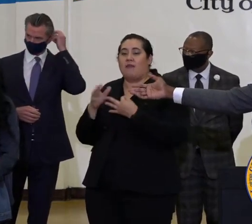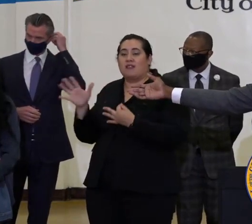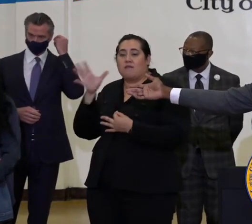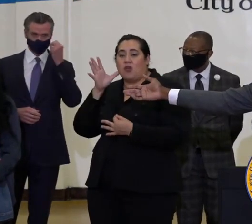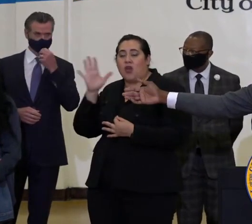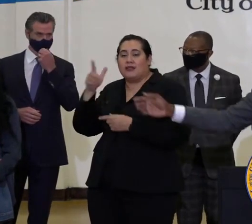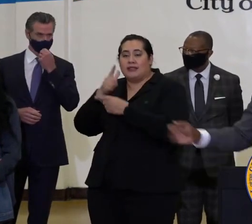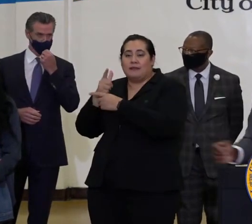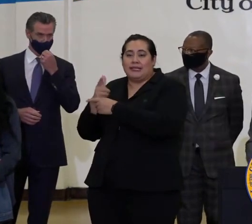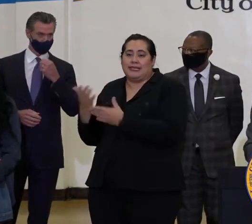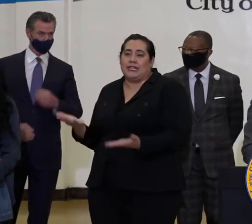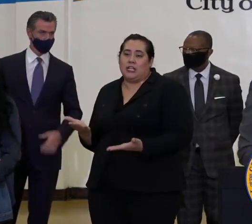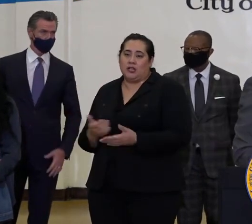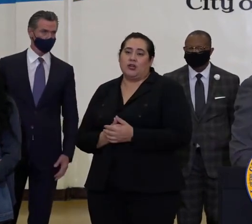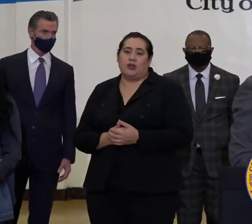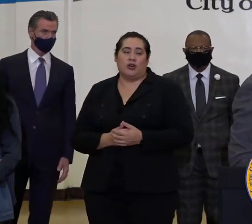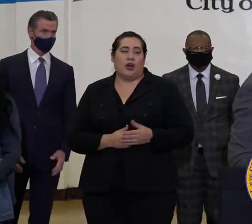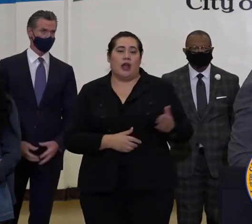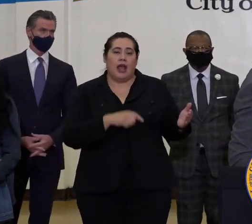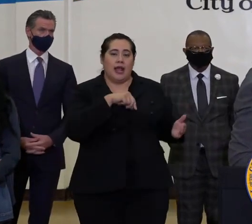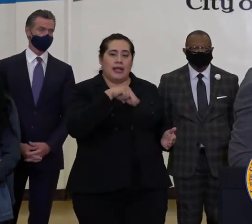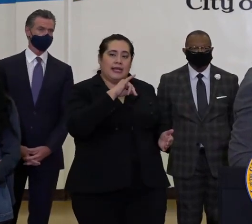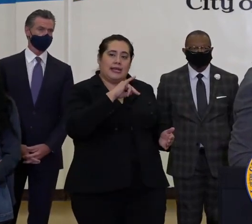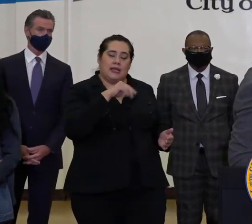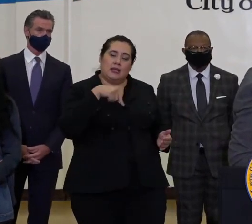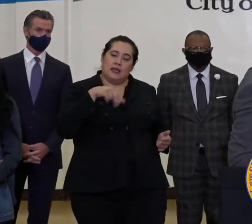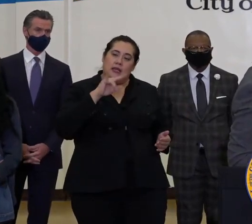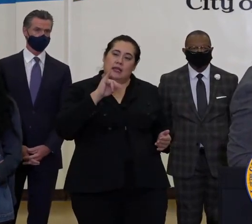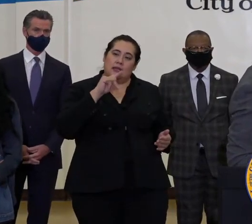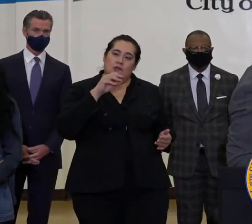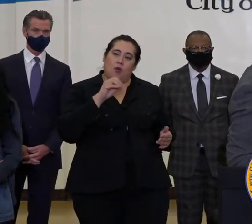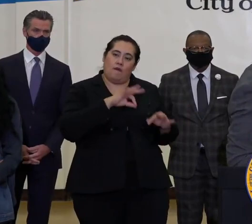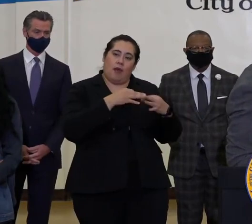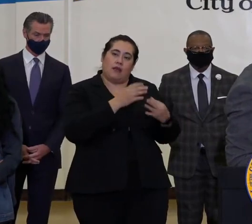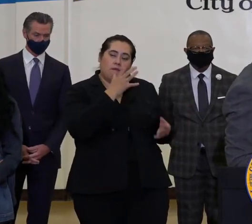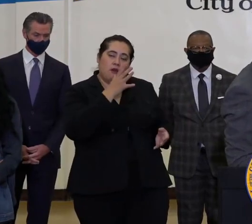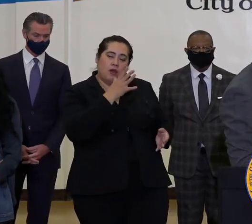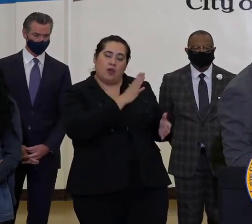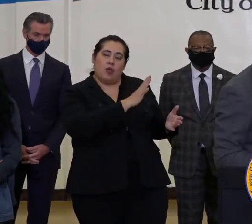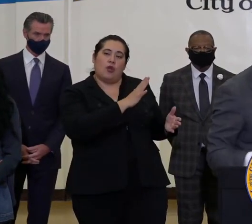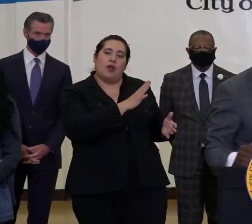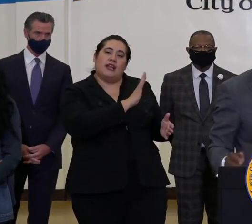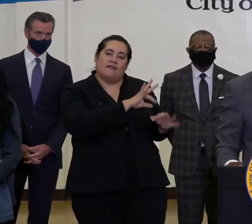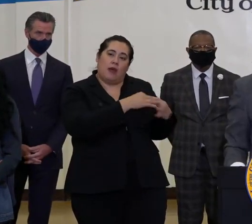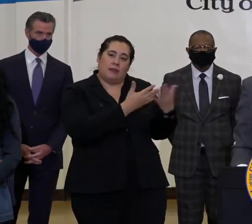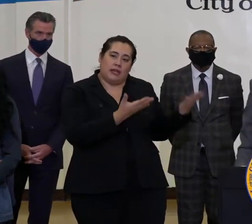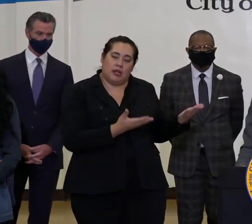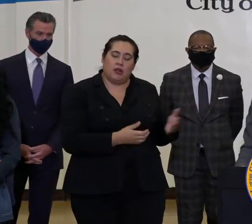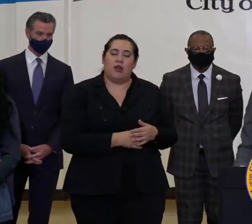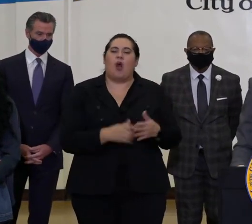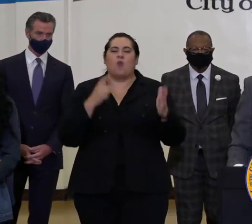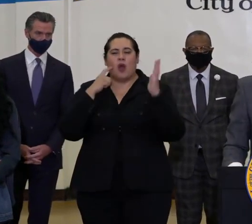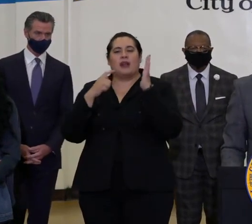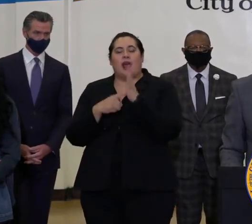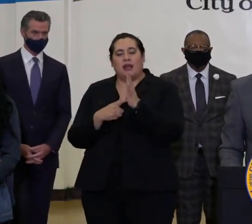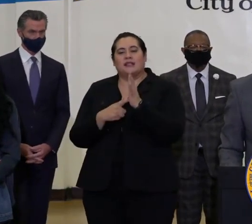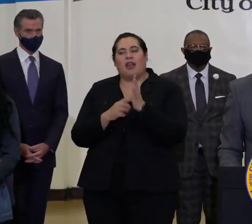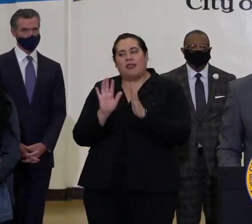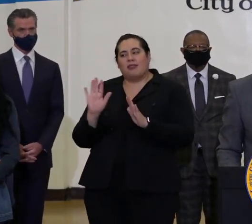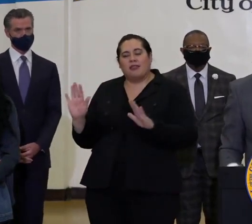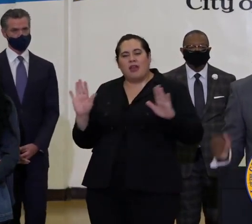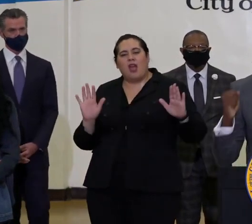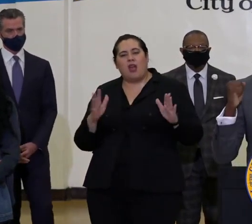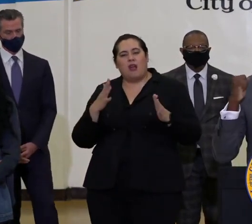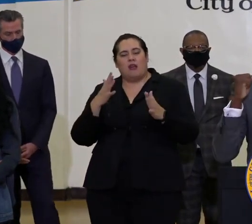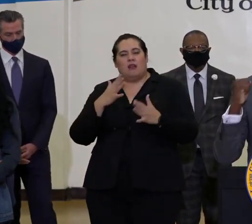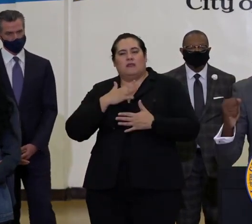and his siblings here. The Quinta family, his mother and his family here, and recognizing their